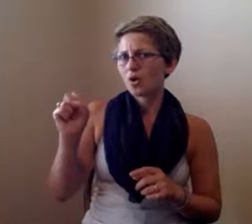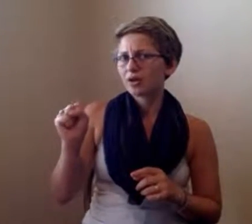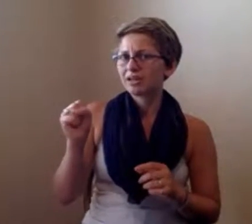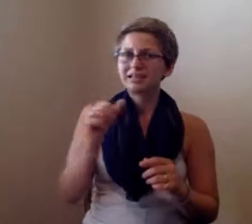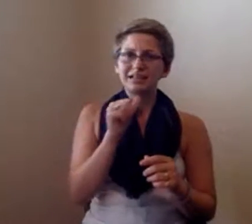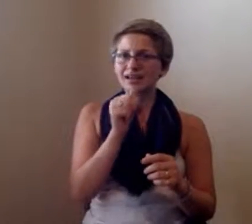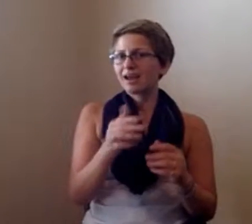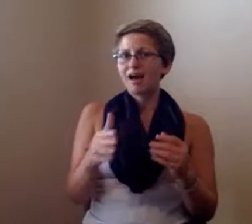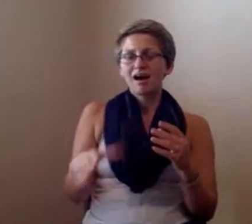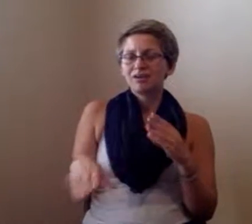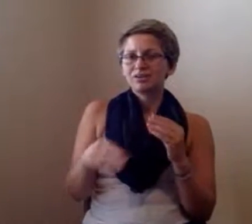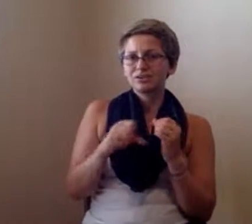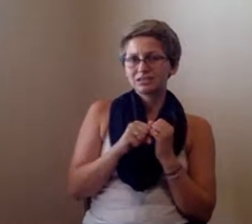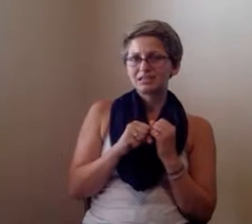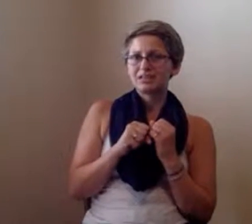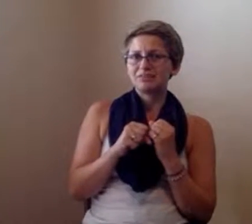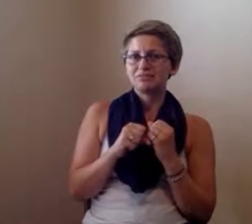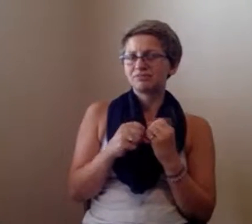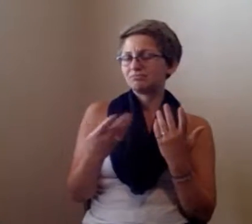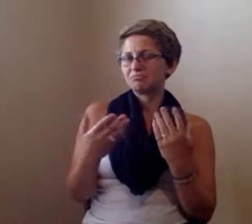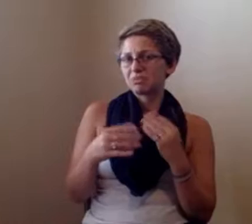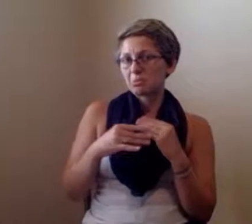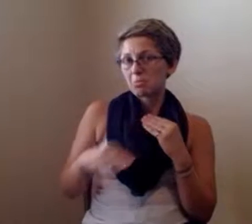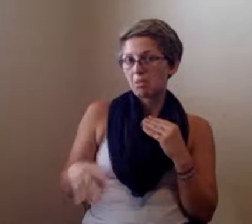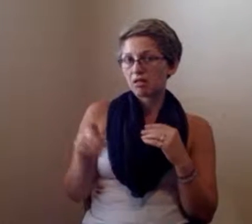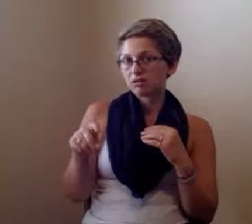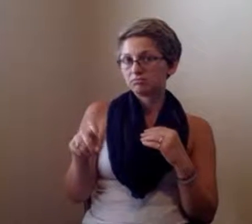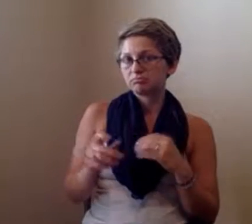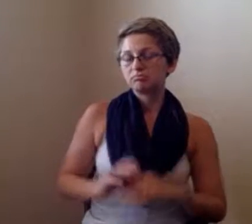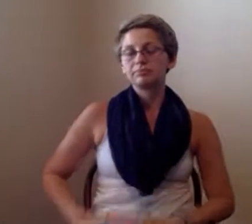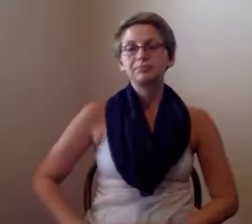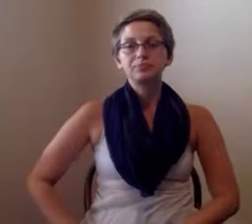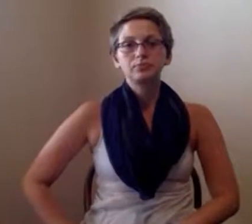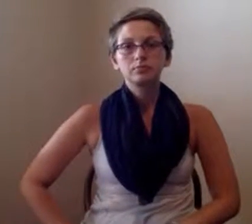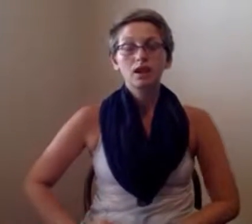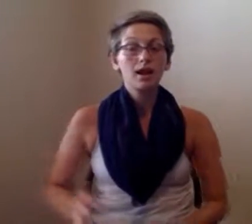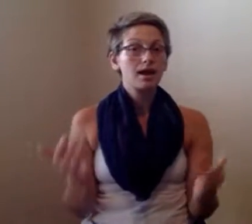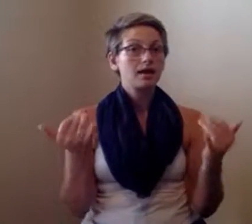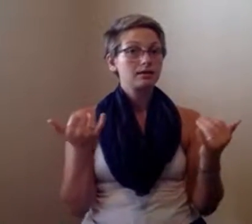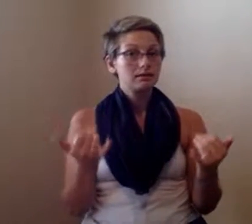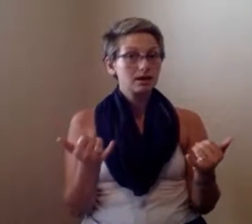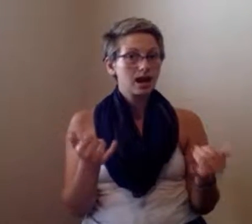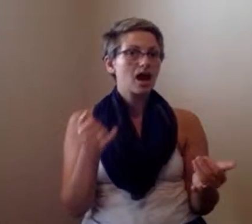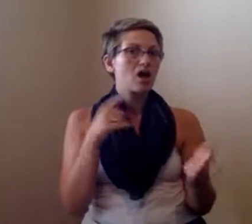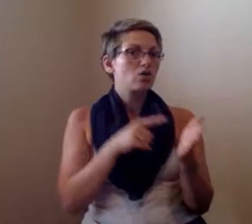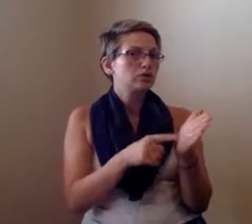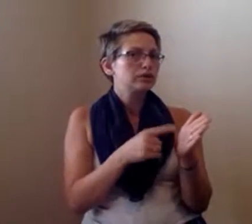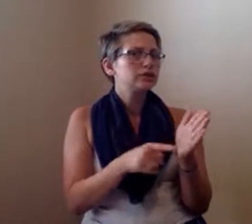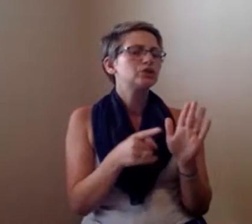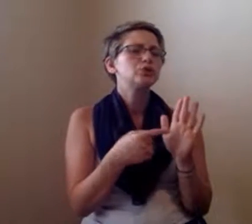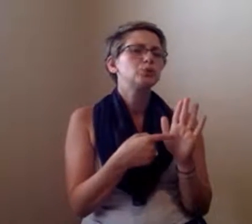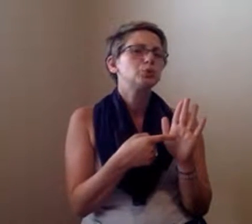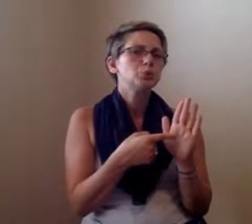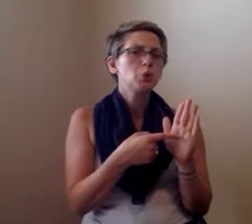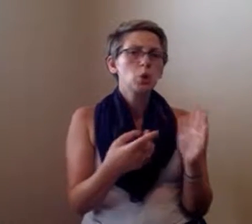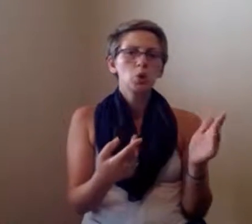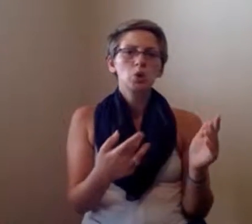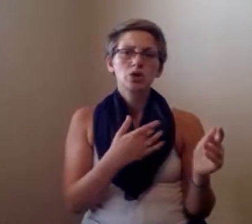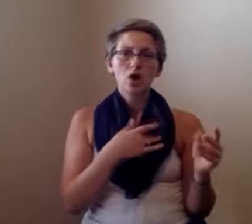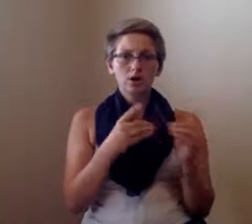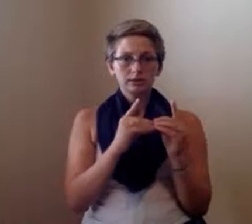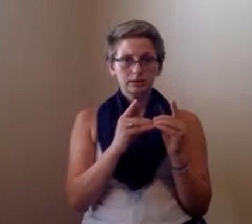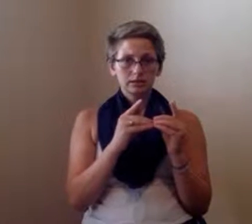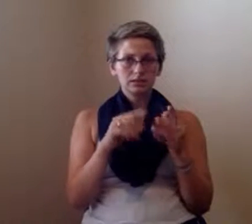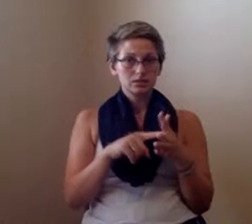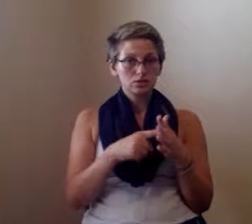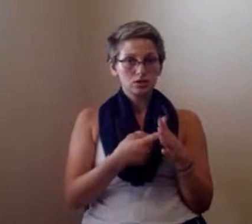as developing over years, they've done new research now, and they found that heart disease actually starts when you're a